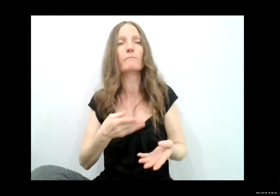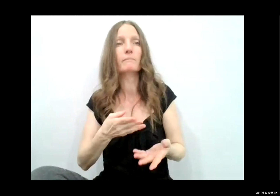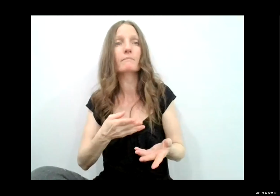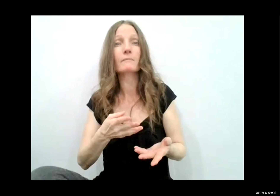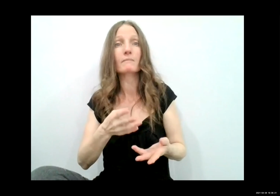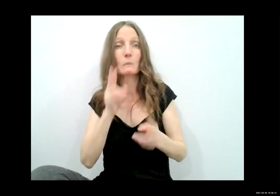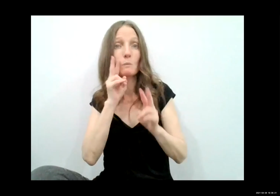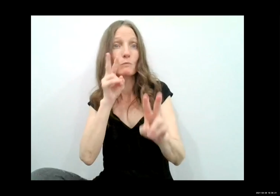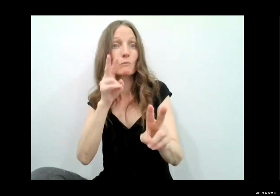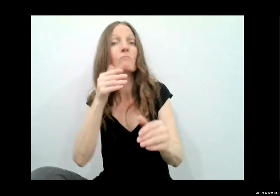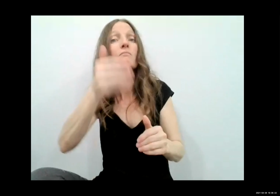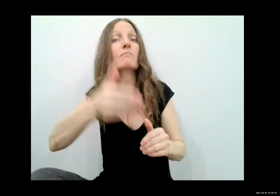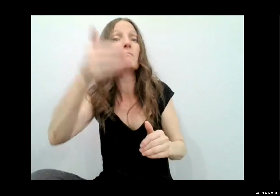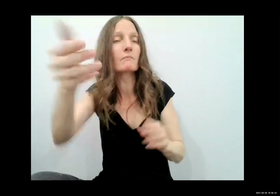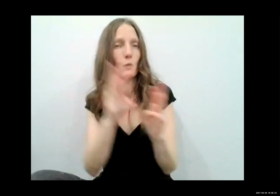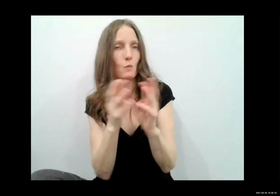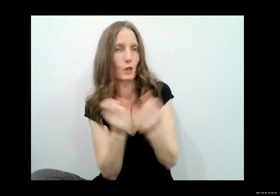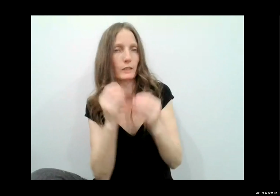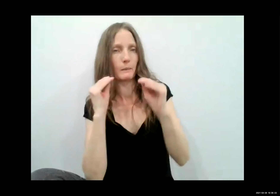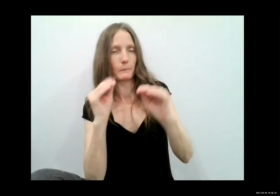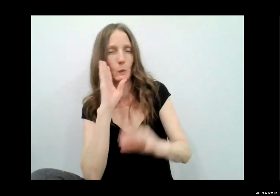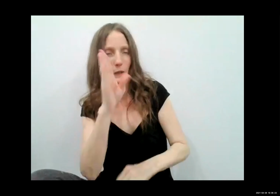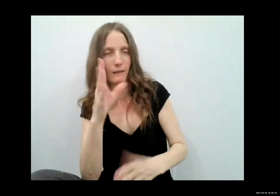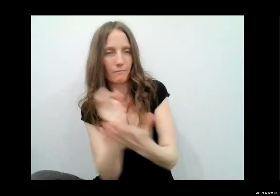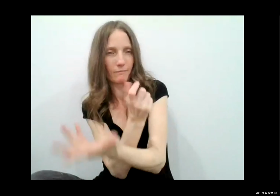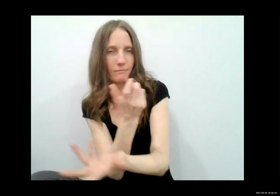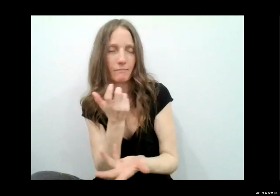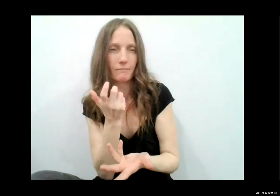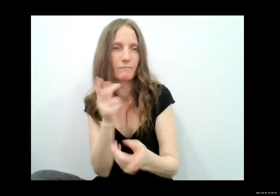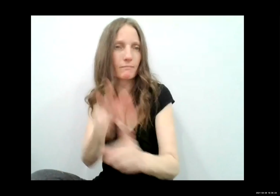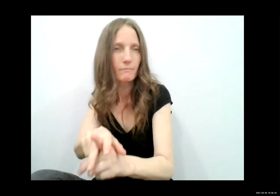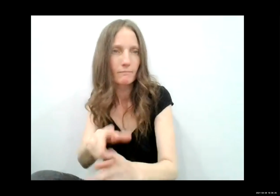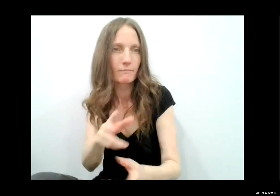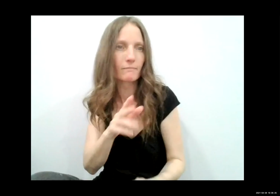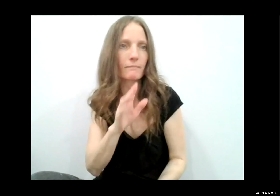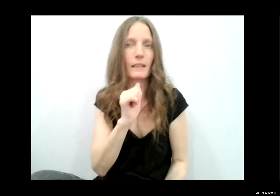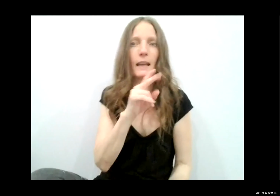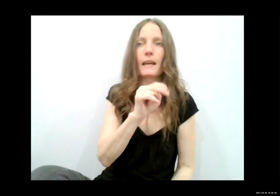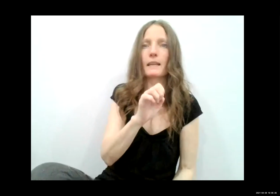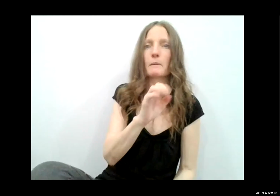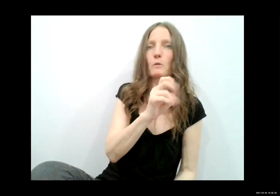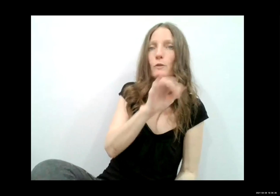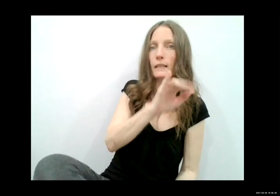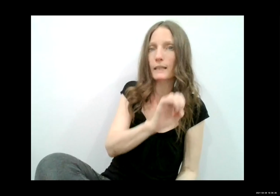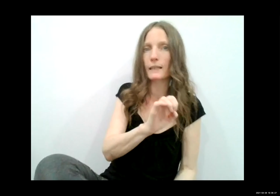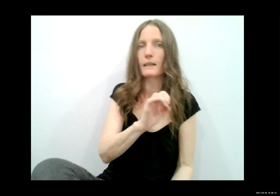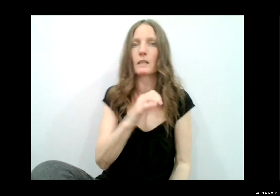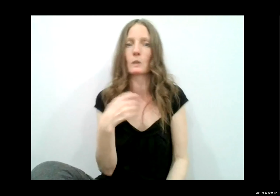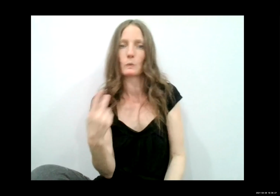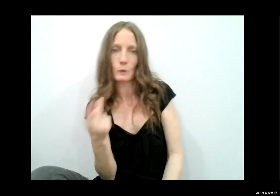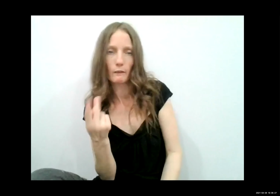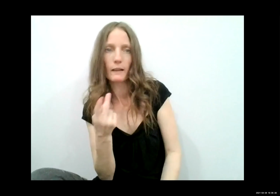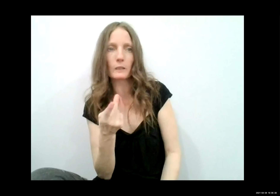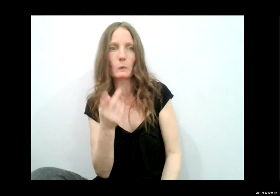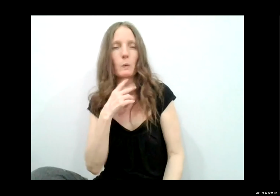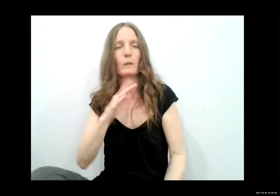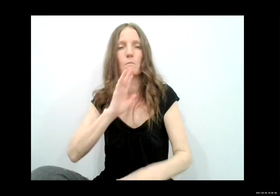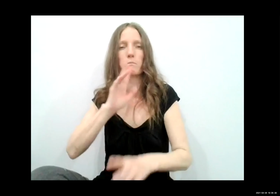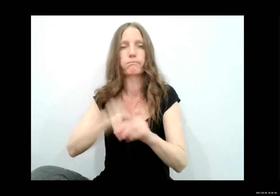about upcoming sessions. Between Anne-Marie Cosford and I will commit to scheduling some more sessions